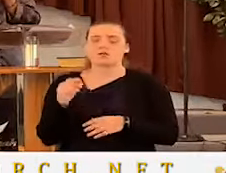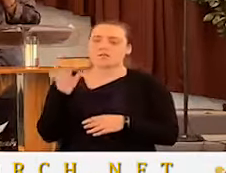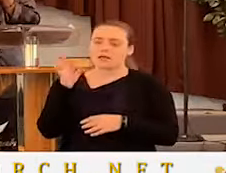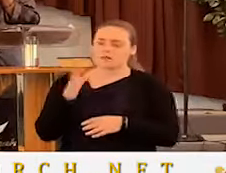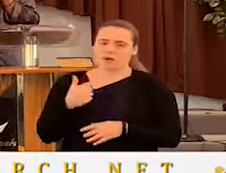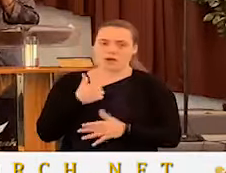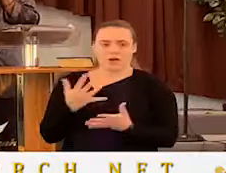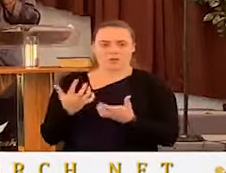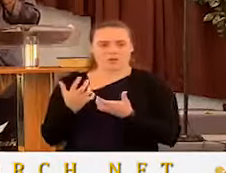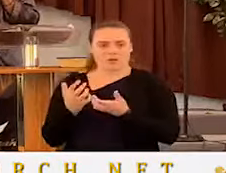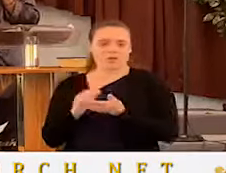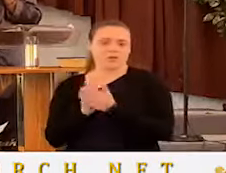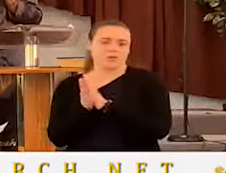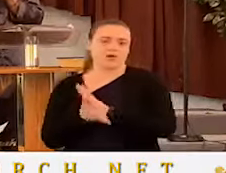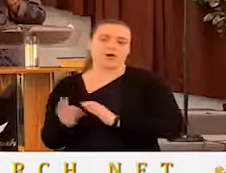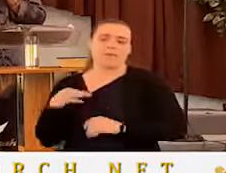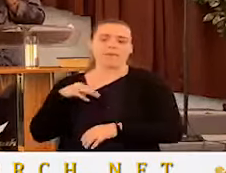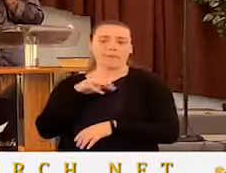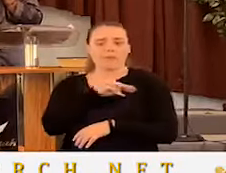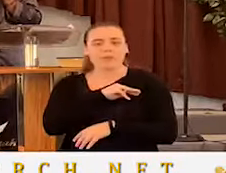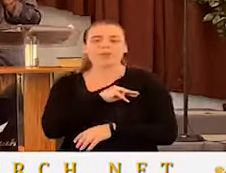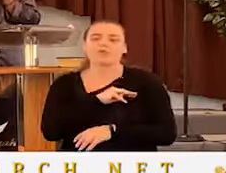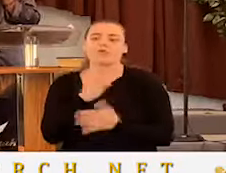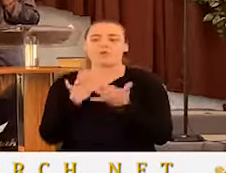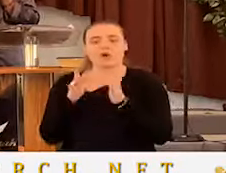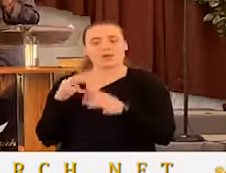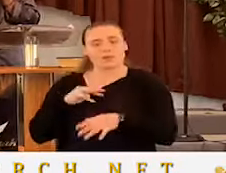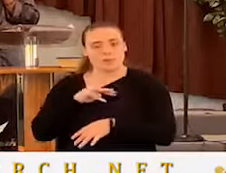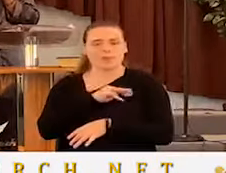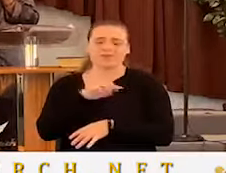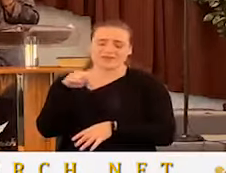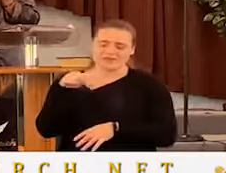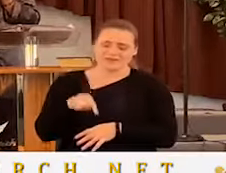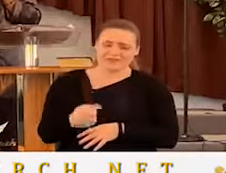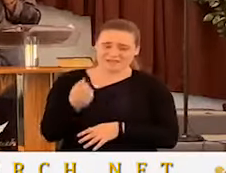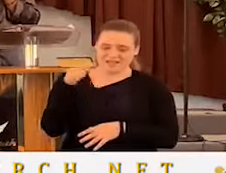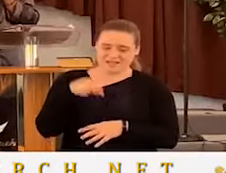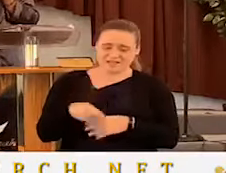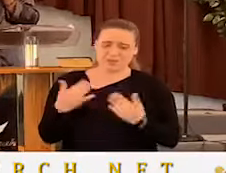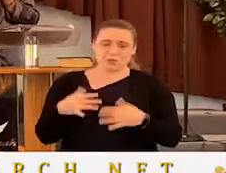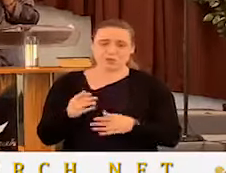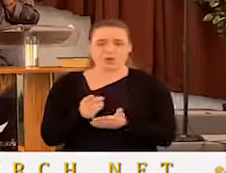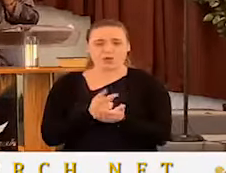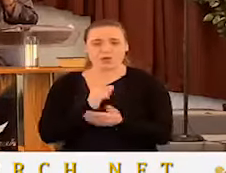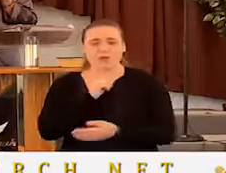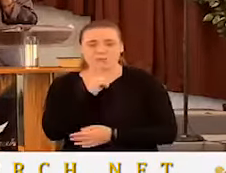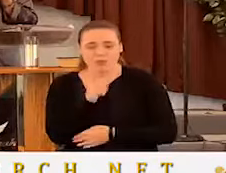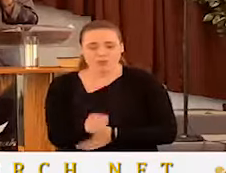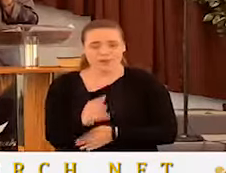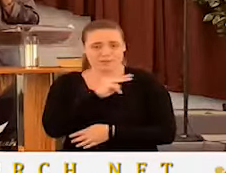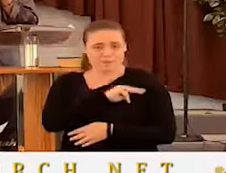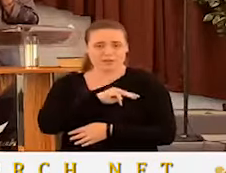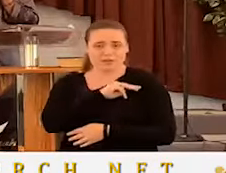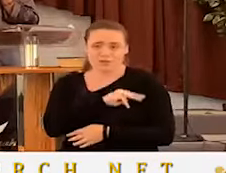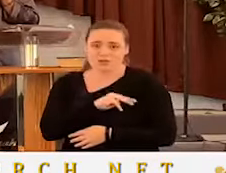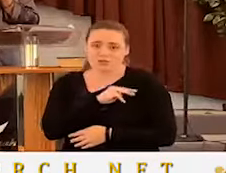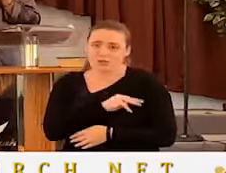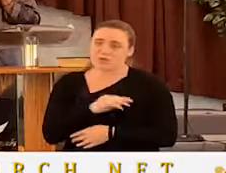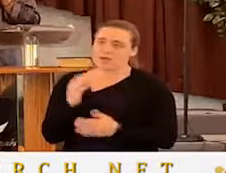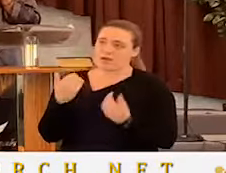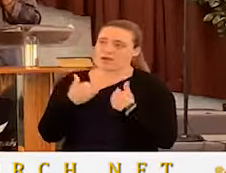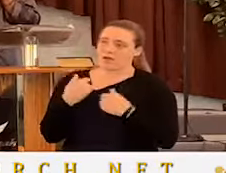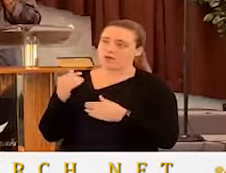to connect with this ministry. This is a real ministry of family, a connection of love, the presence of God, and the word of God. And